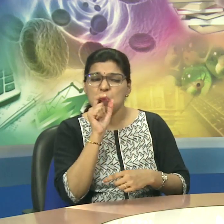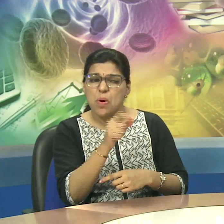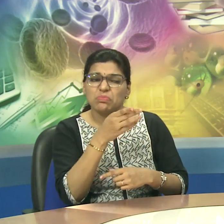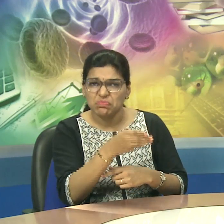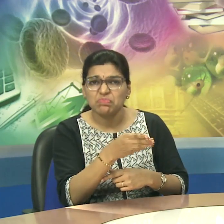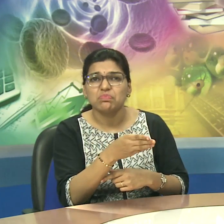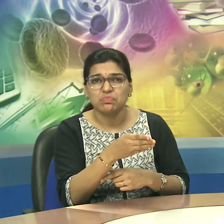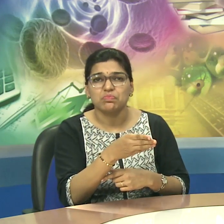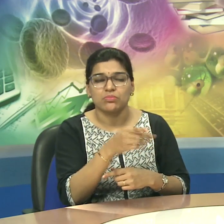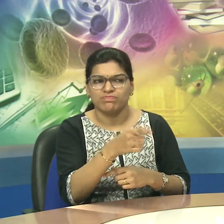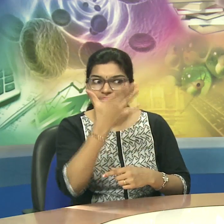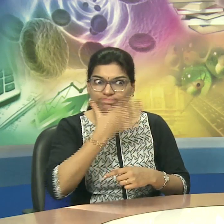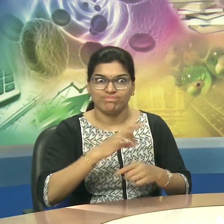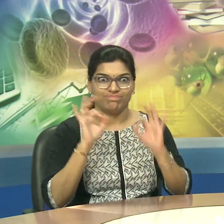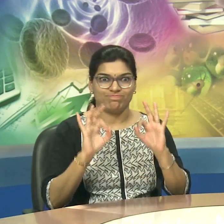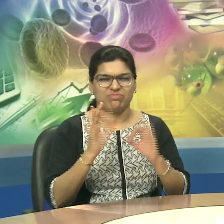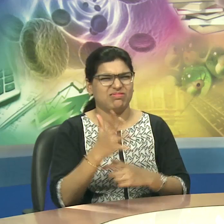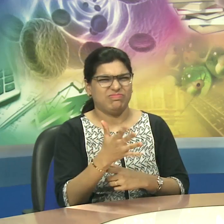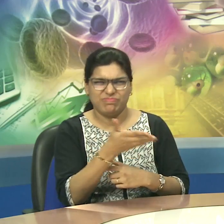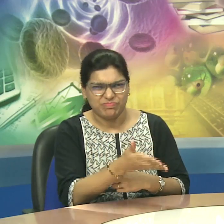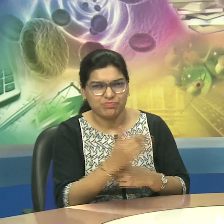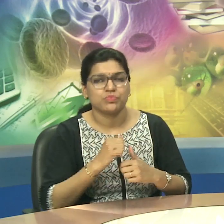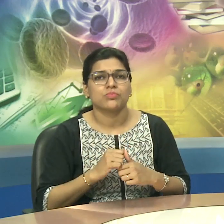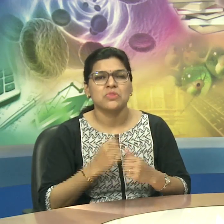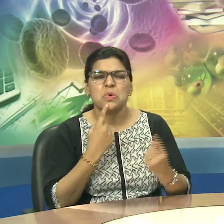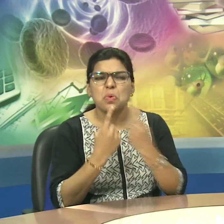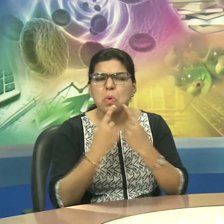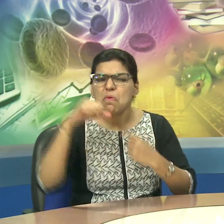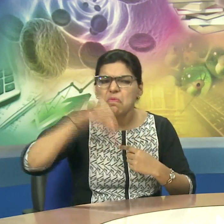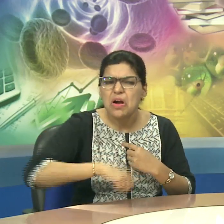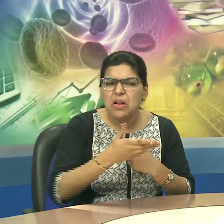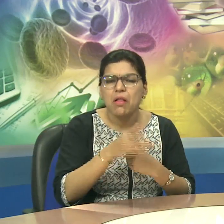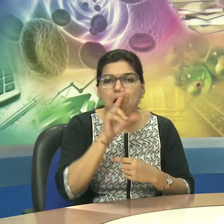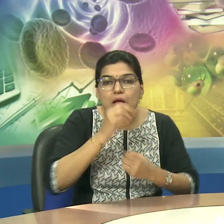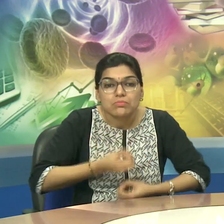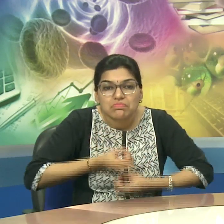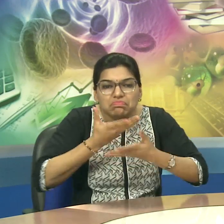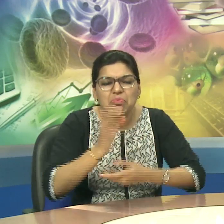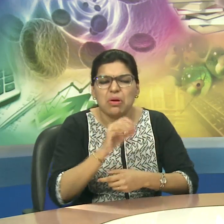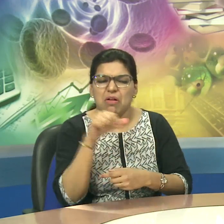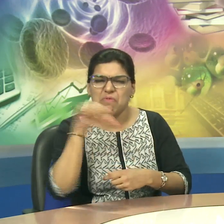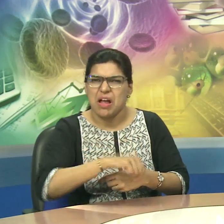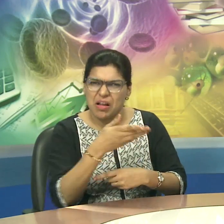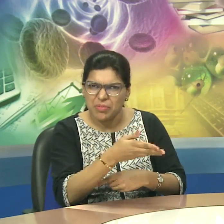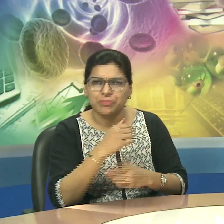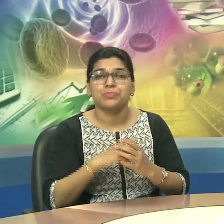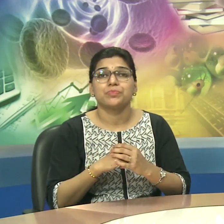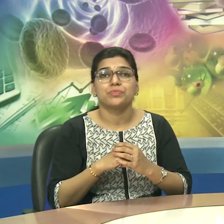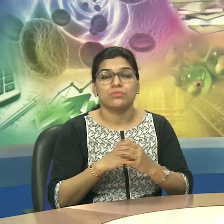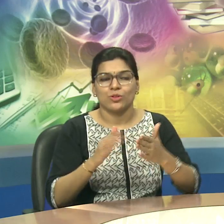We all know that sometimes parrots speak, they talk continuously. So,